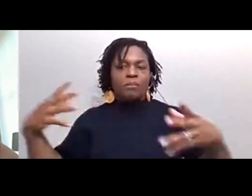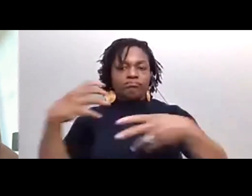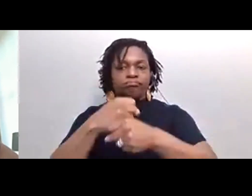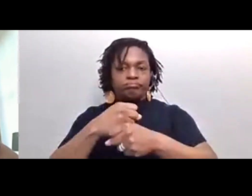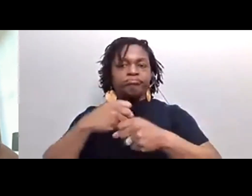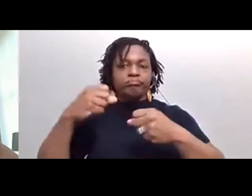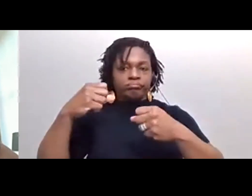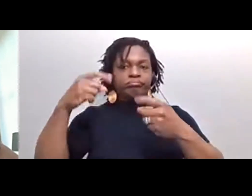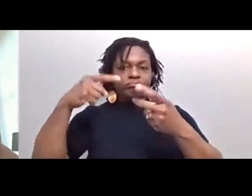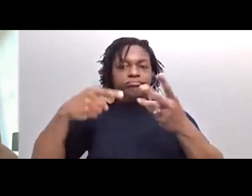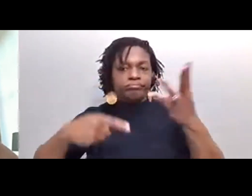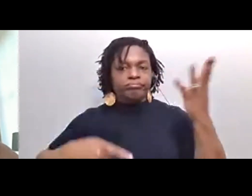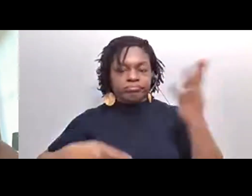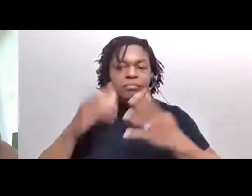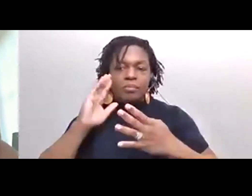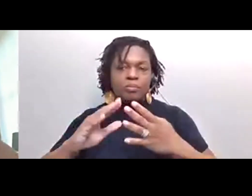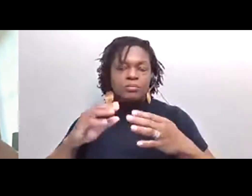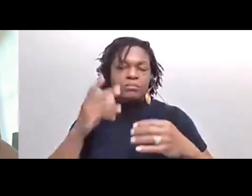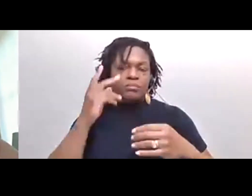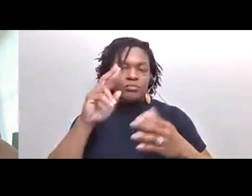I'm happy to take any questions as well.